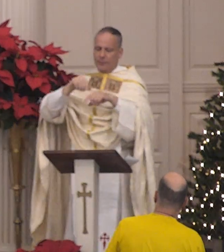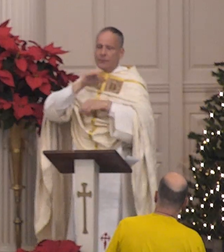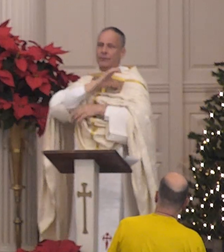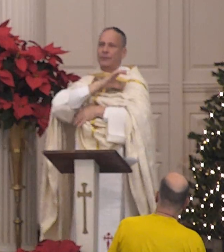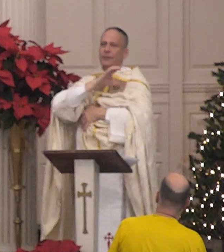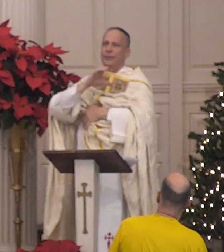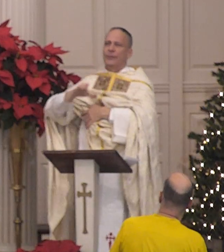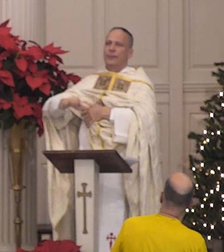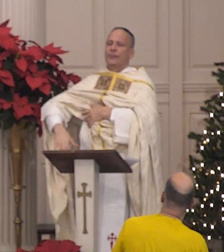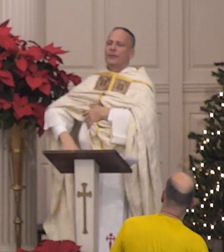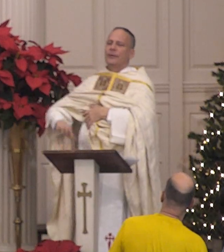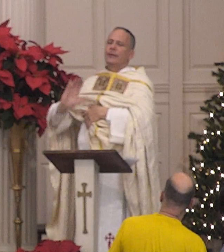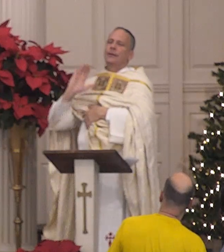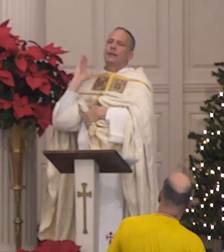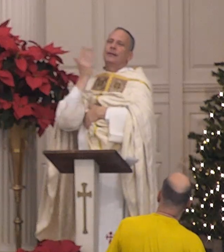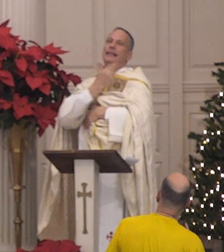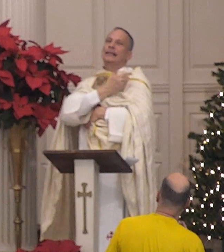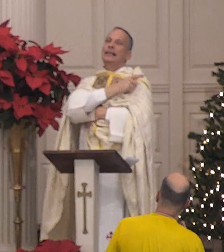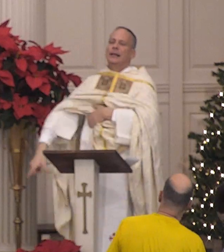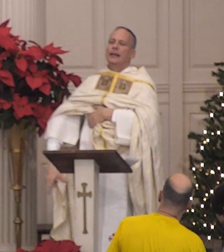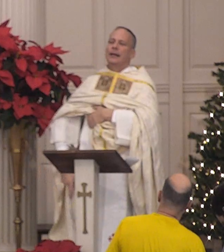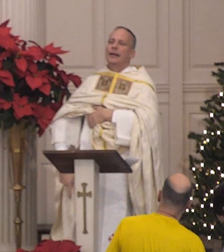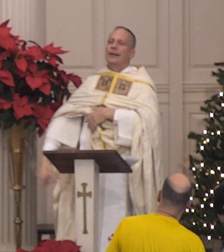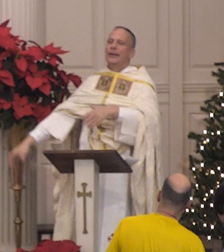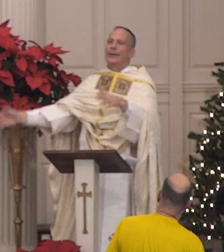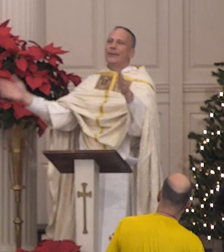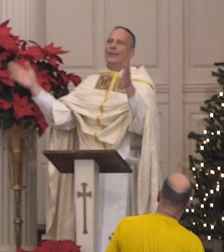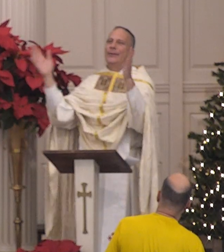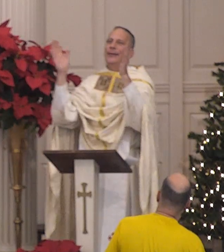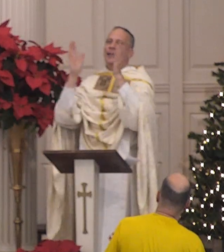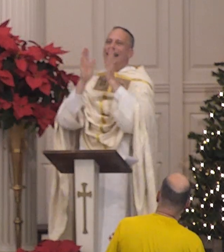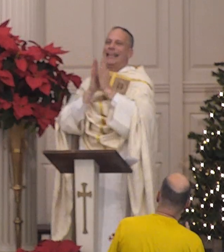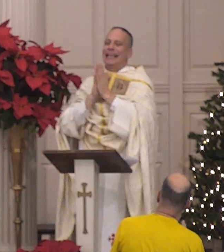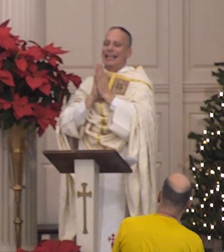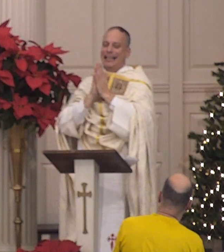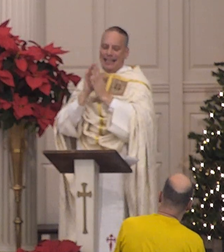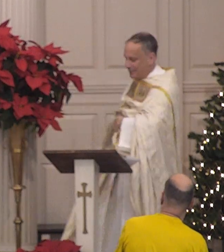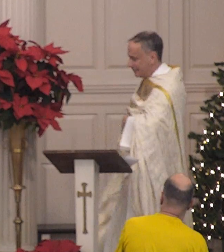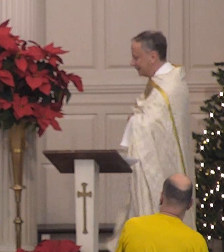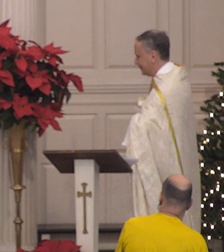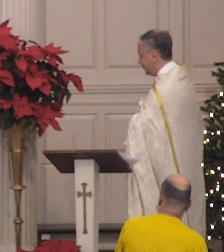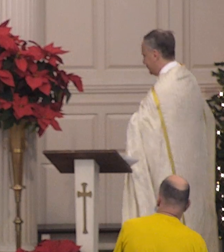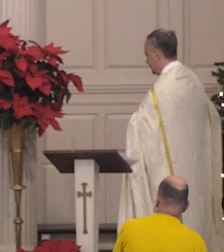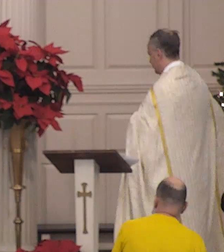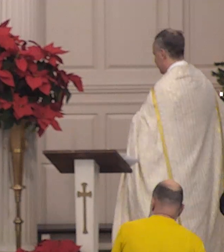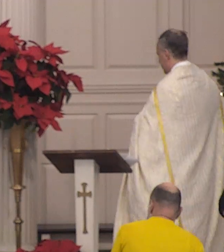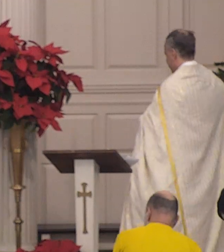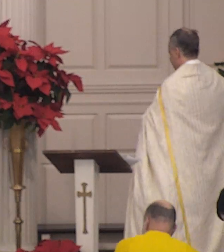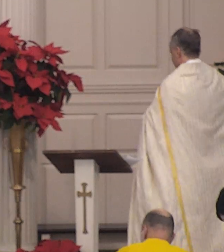the Mother of God, through Christ our Lord. Amen.